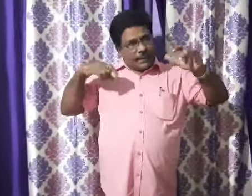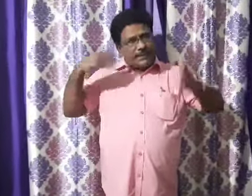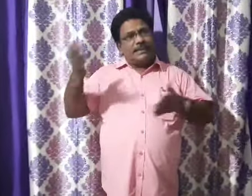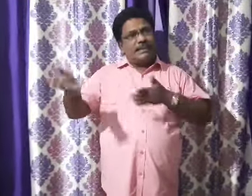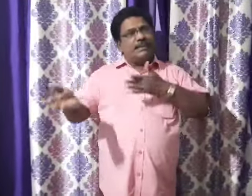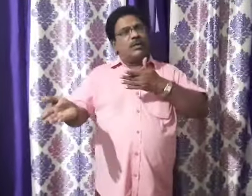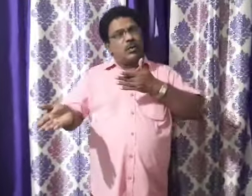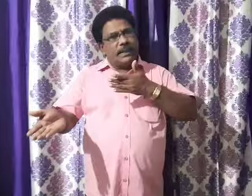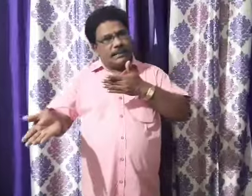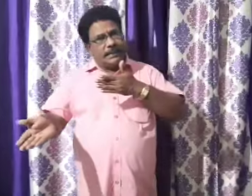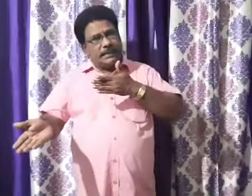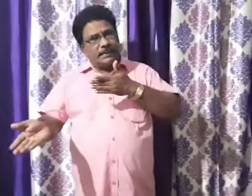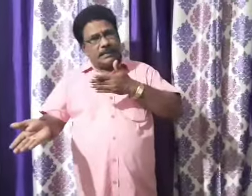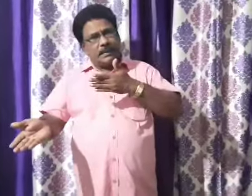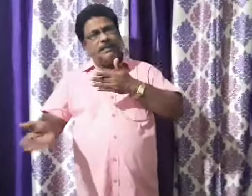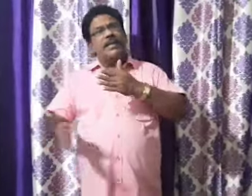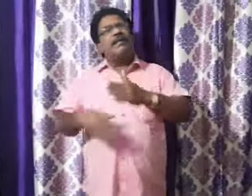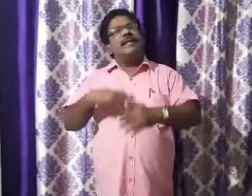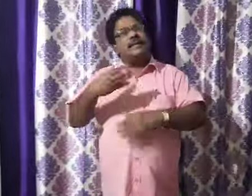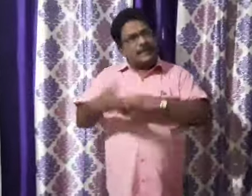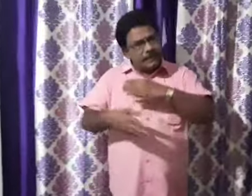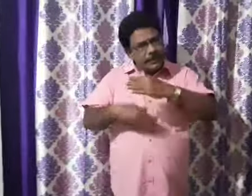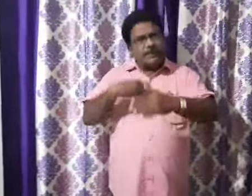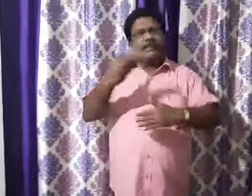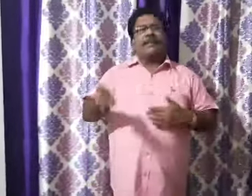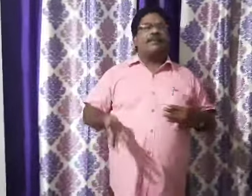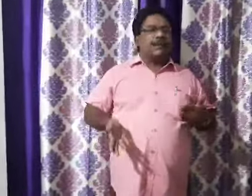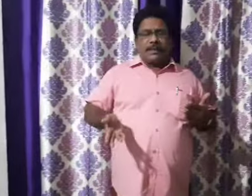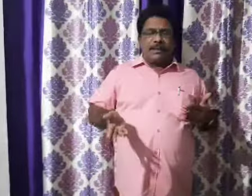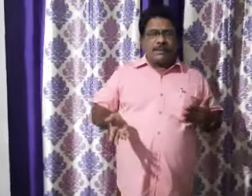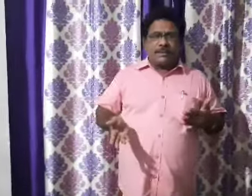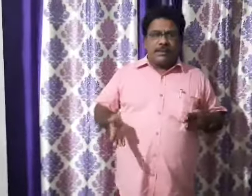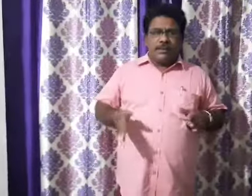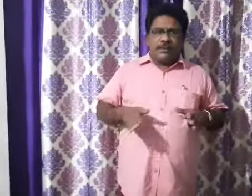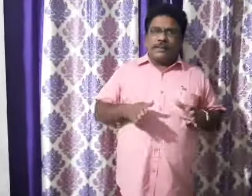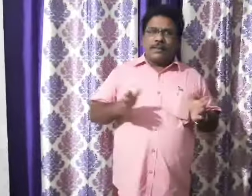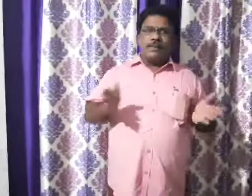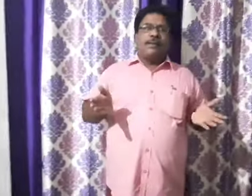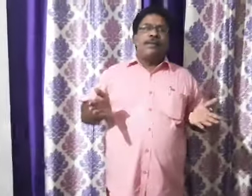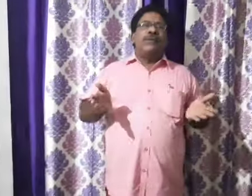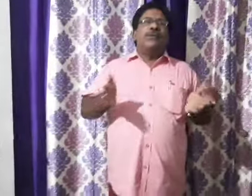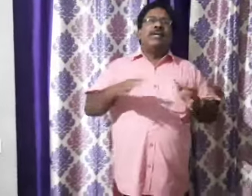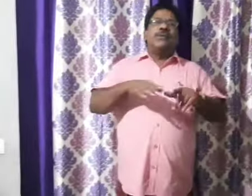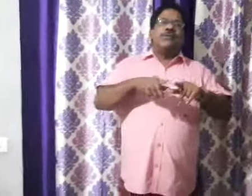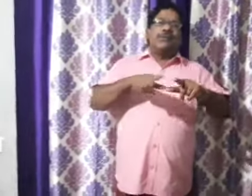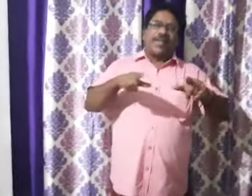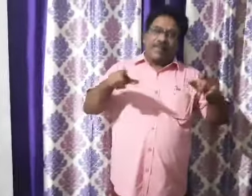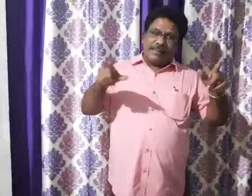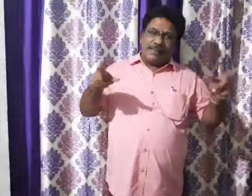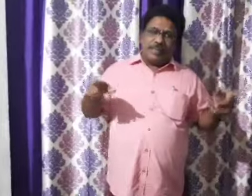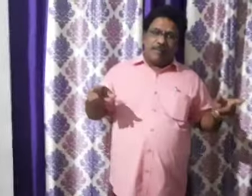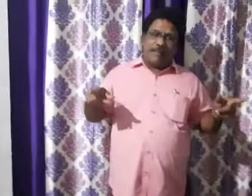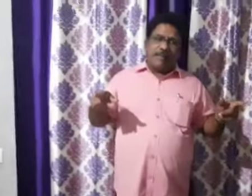organized sector, unorganized sector, etc. That we will discuss in the next class. Okay, children? You need to revise the chapter very